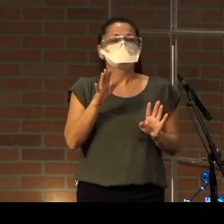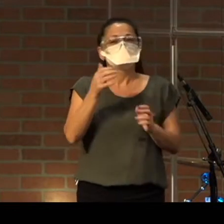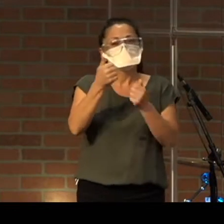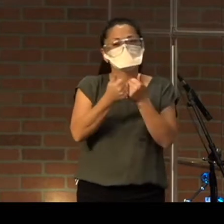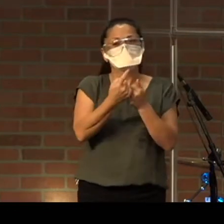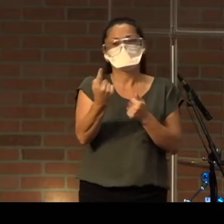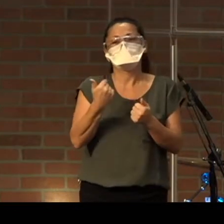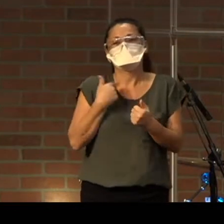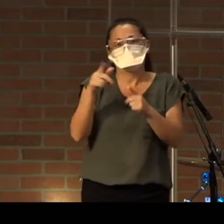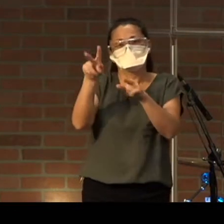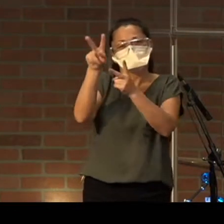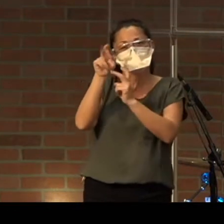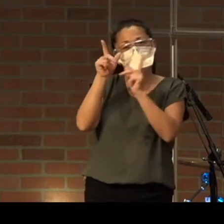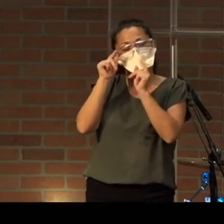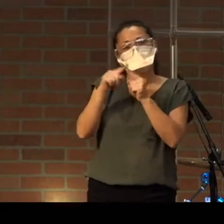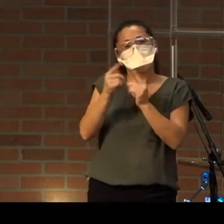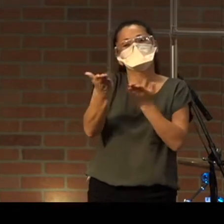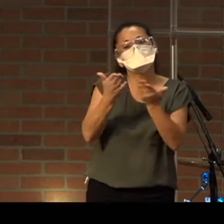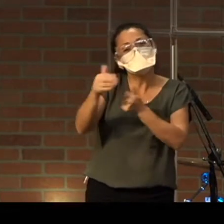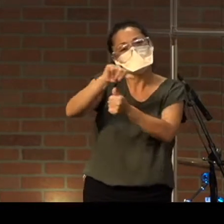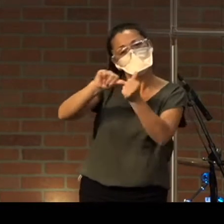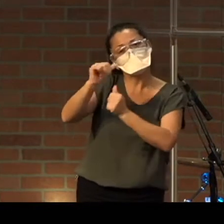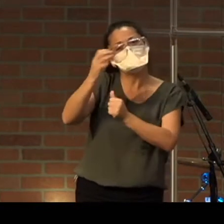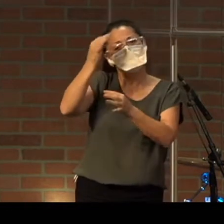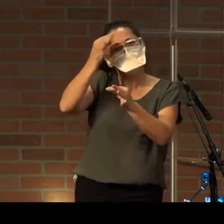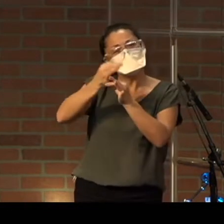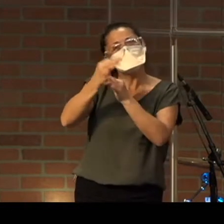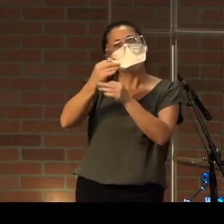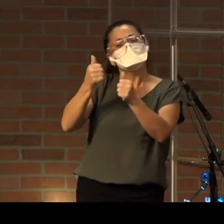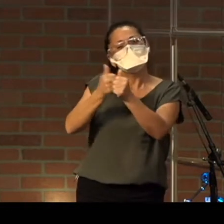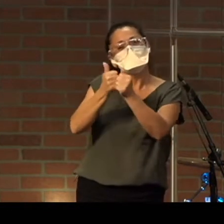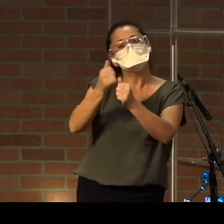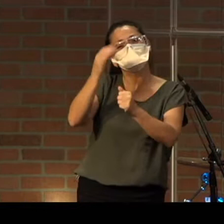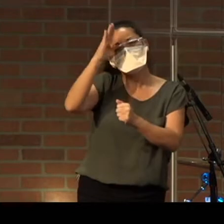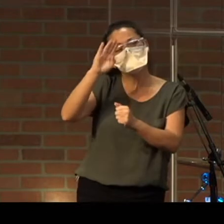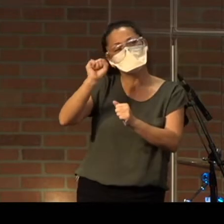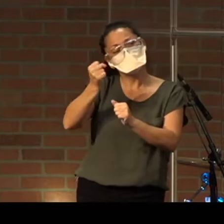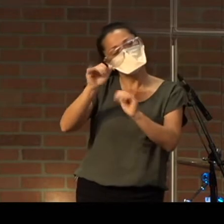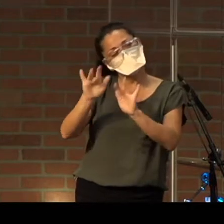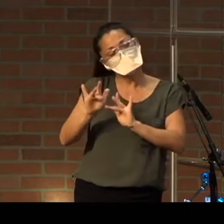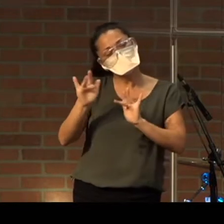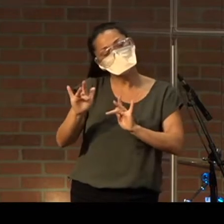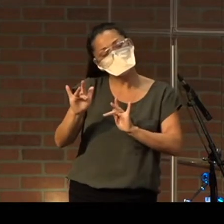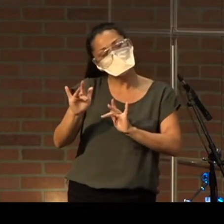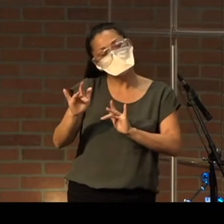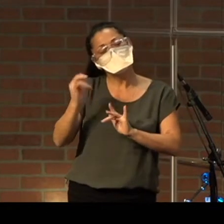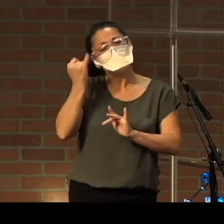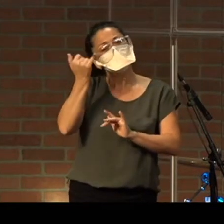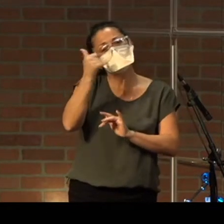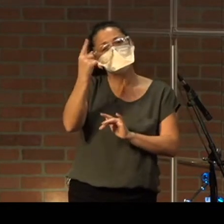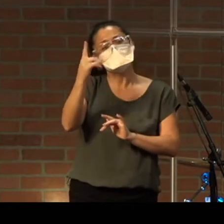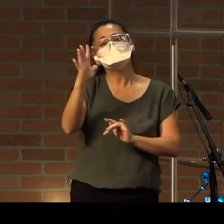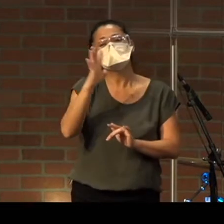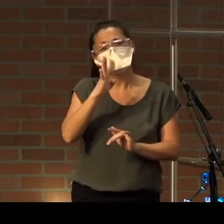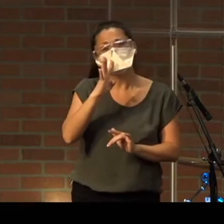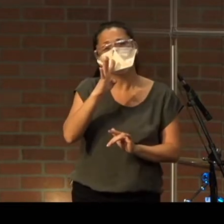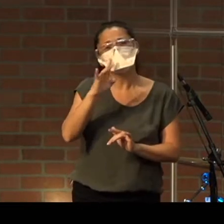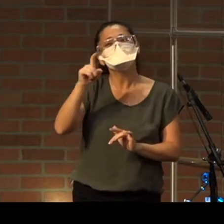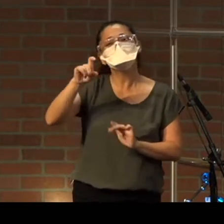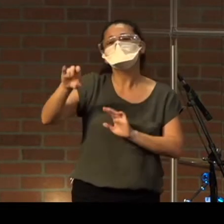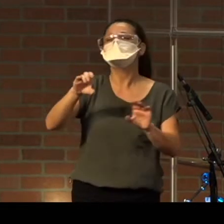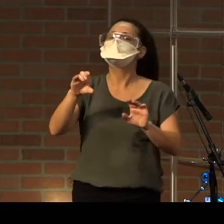to serve others as faithful stewards of God's grace in its various forms. If anyone speaks, they